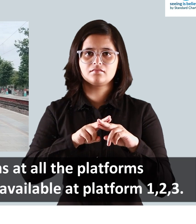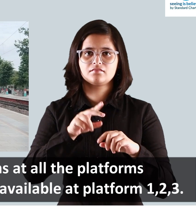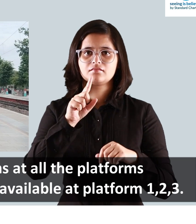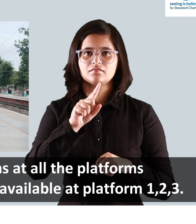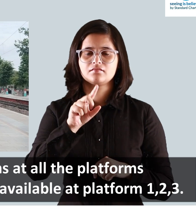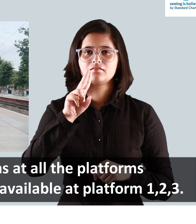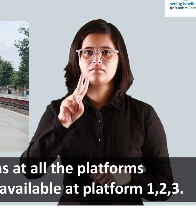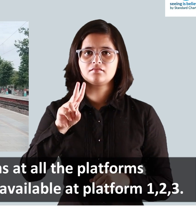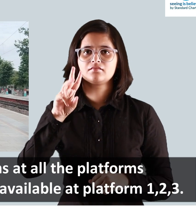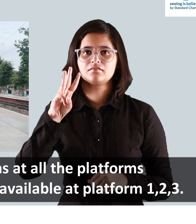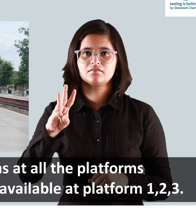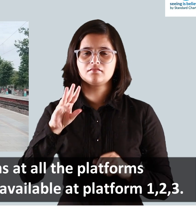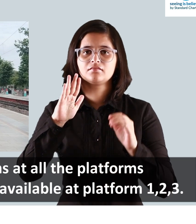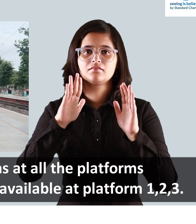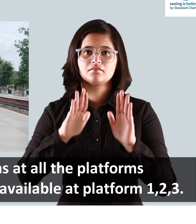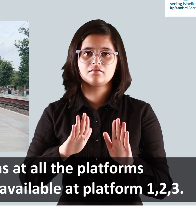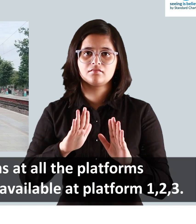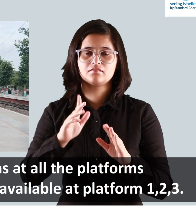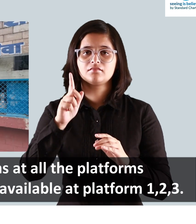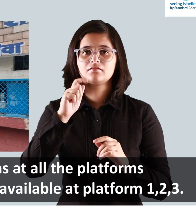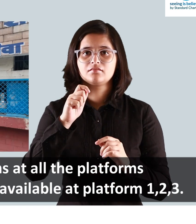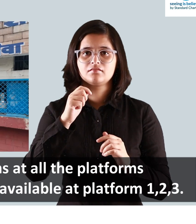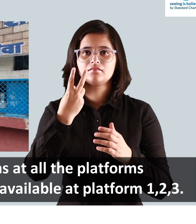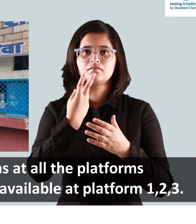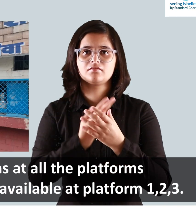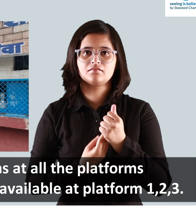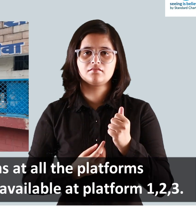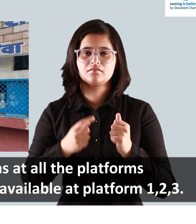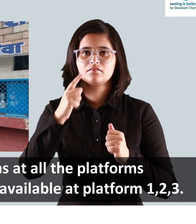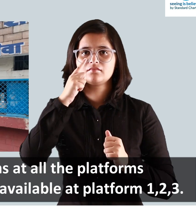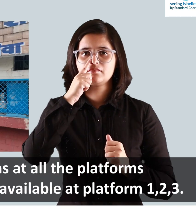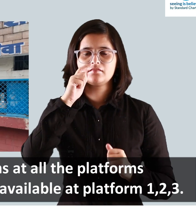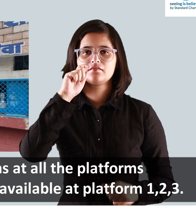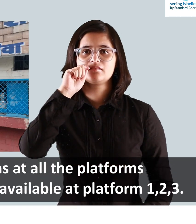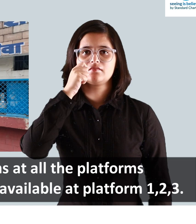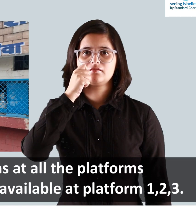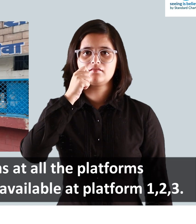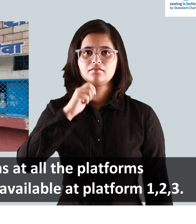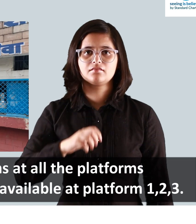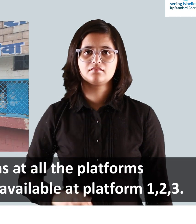are available at platform 1, 2 and 3.